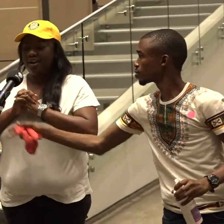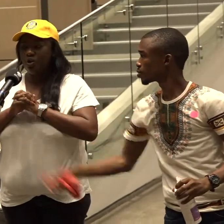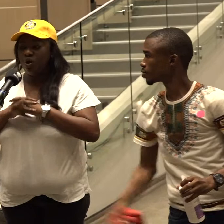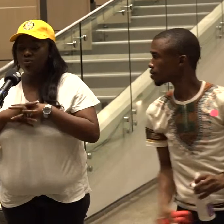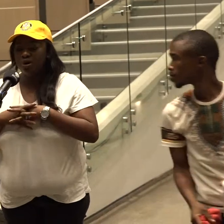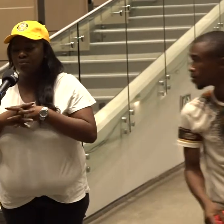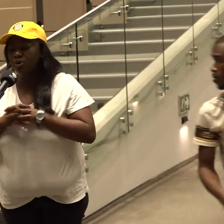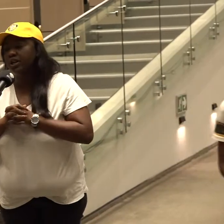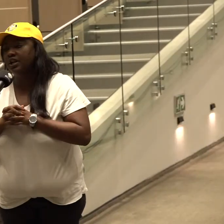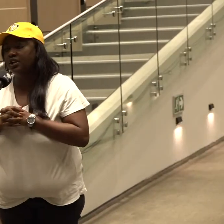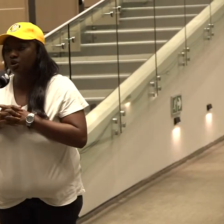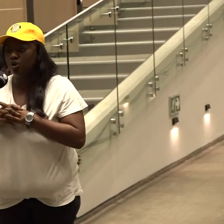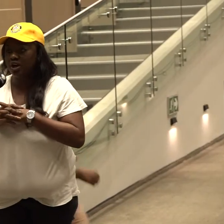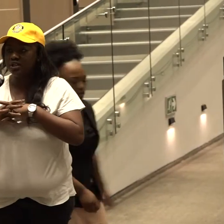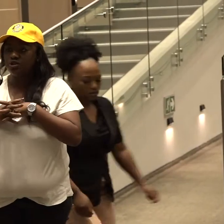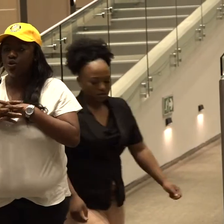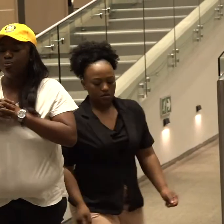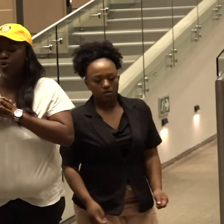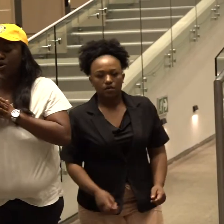foreign